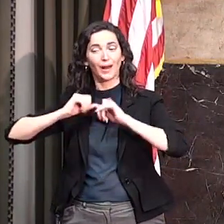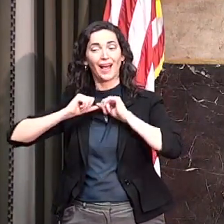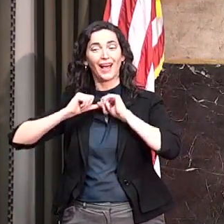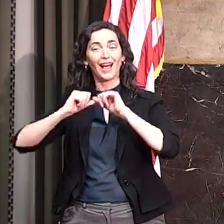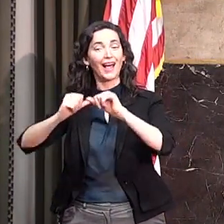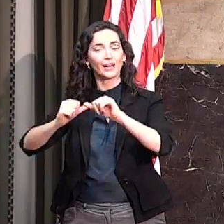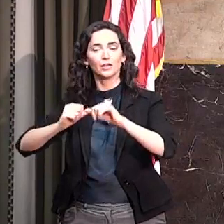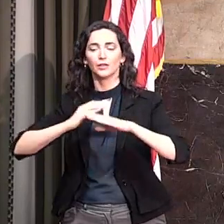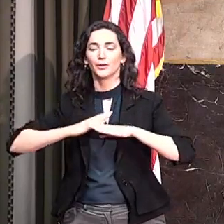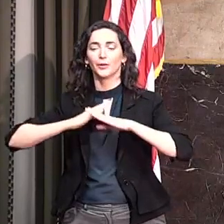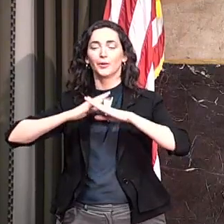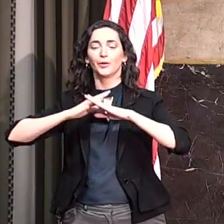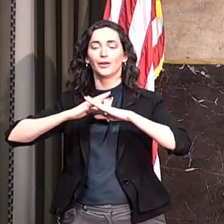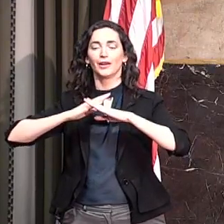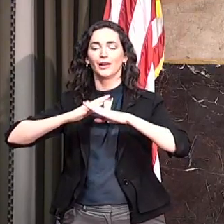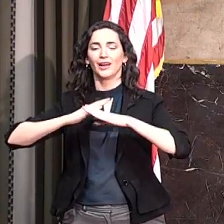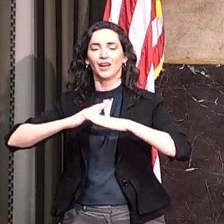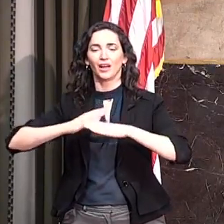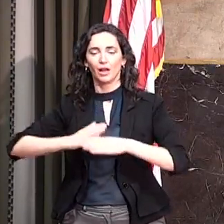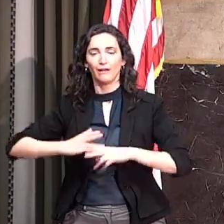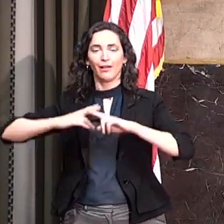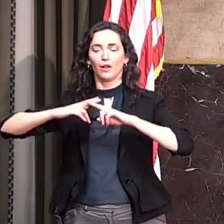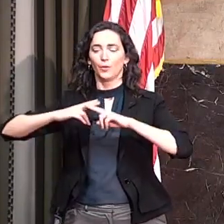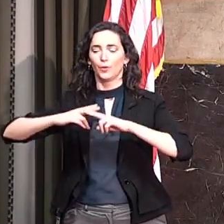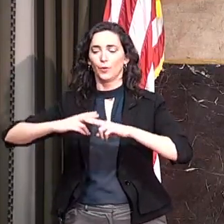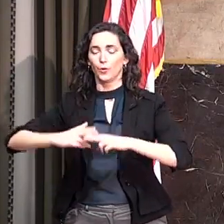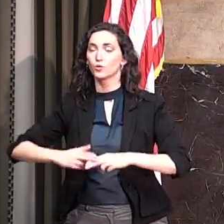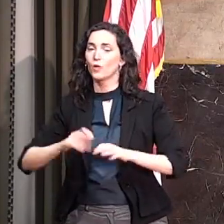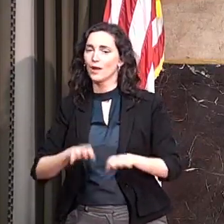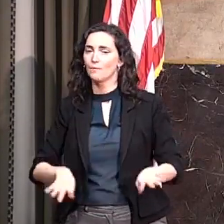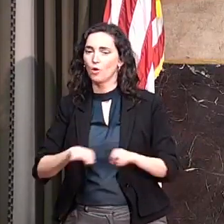are very important.